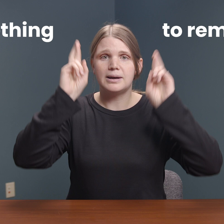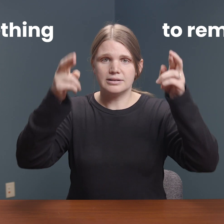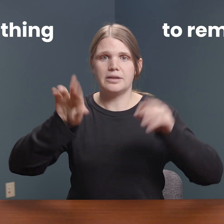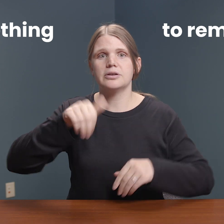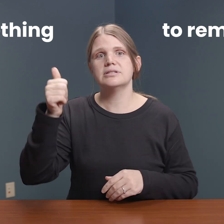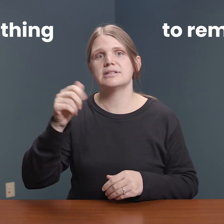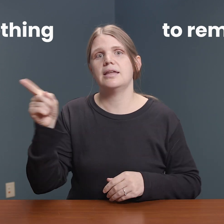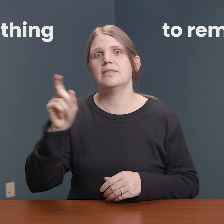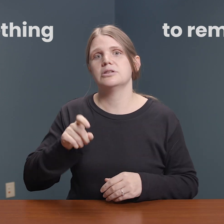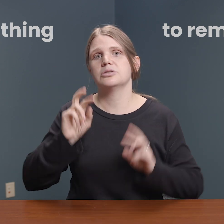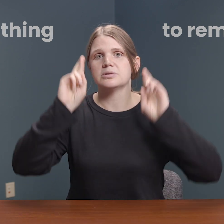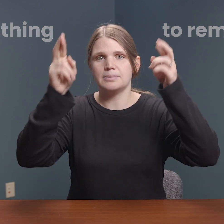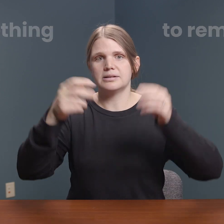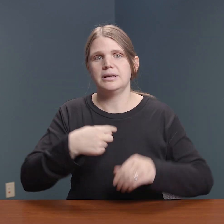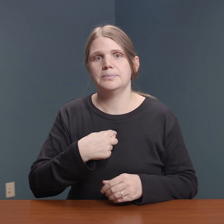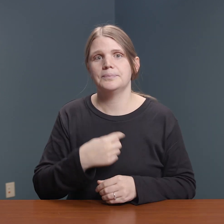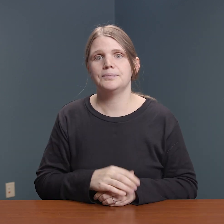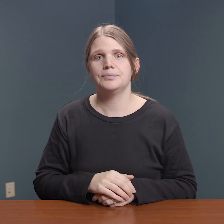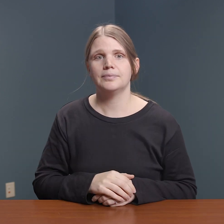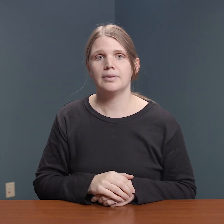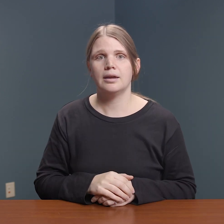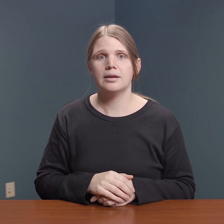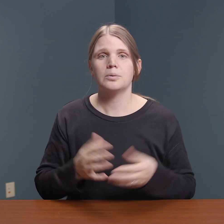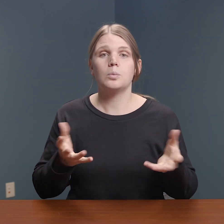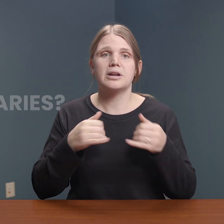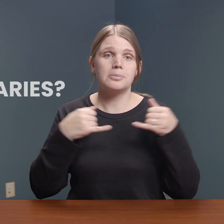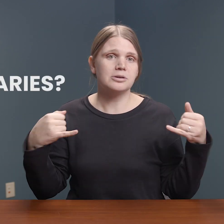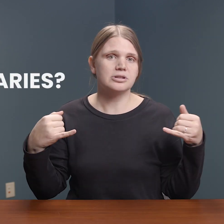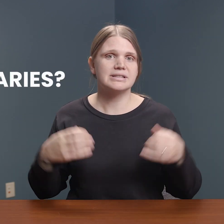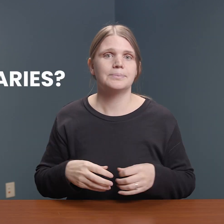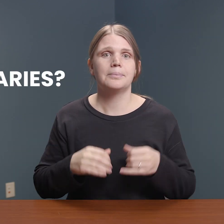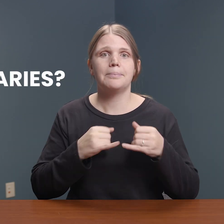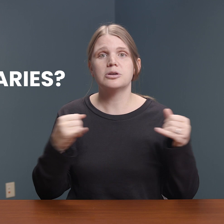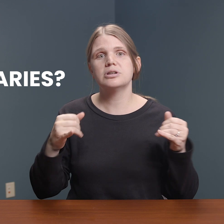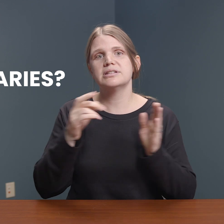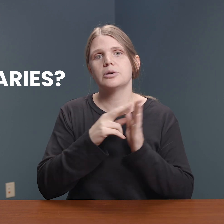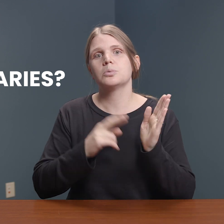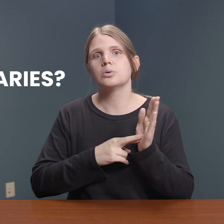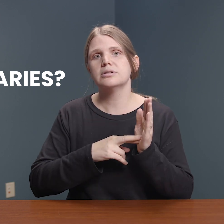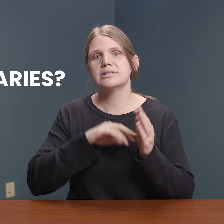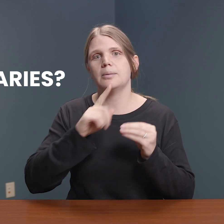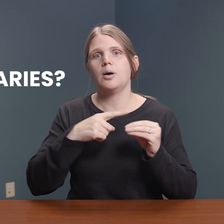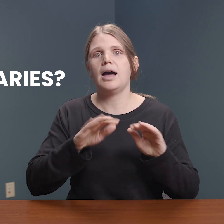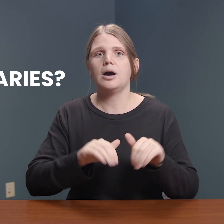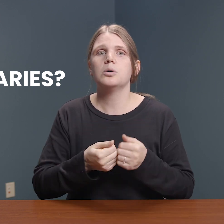respect others and they should respect me. What are boundaries? Boundaries are rules about how